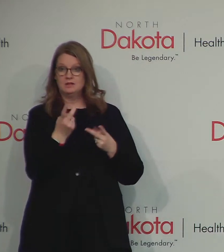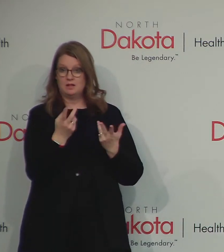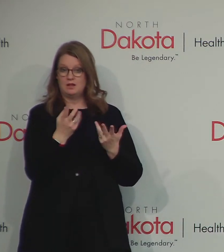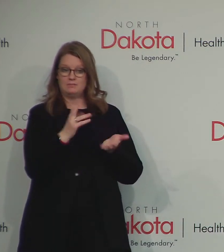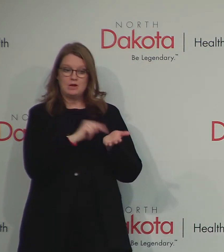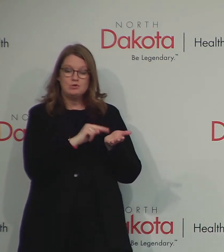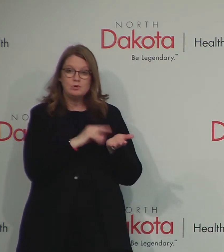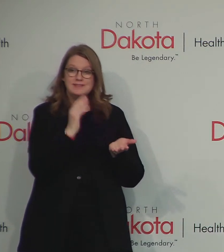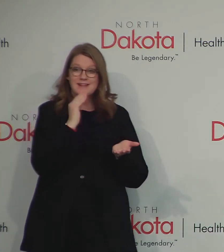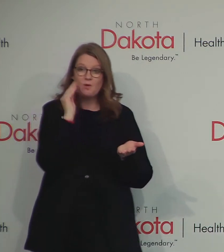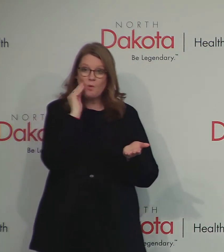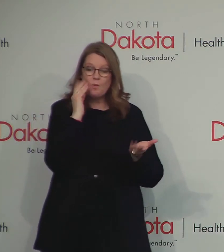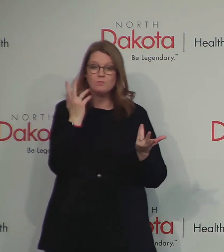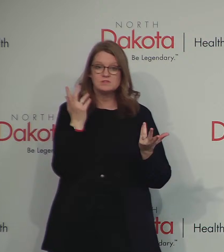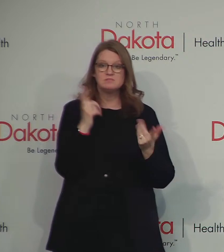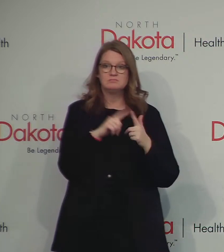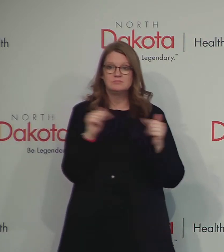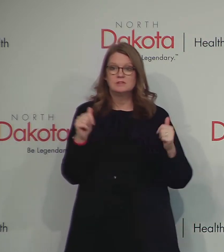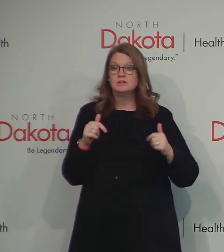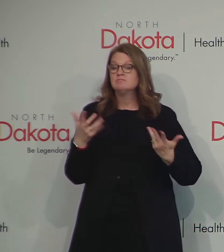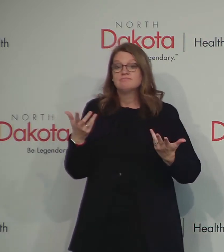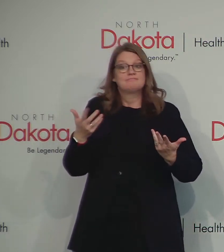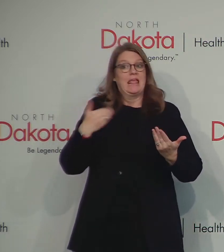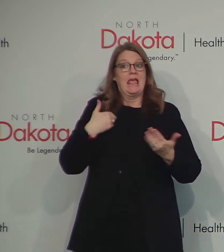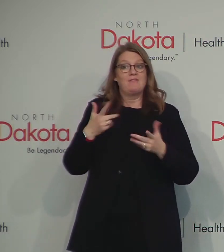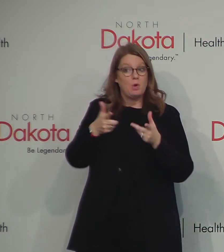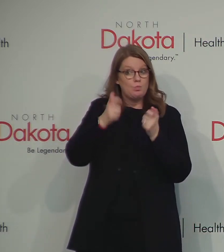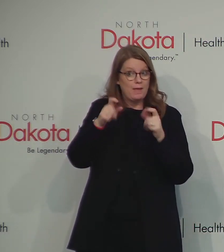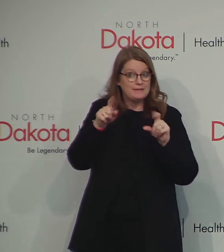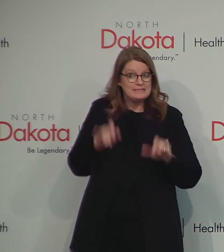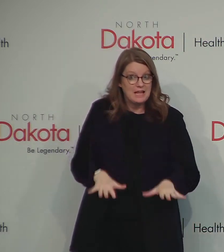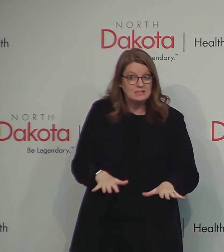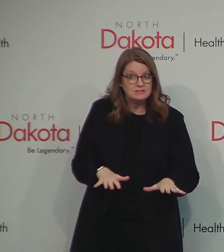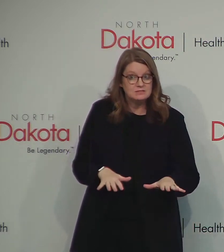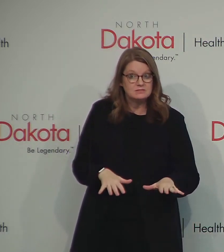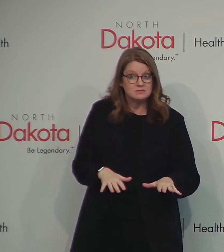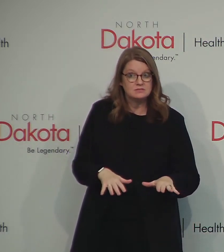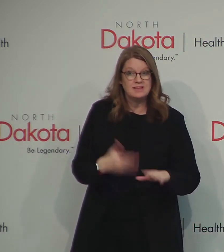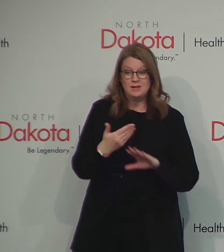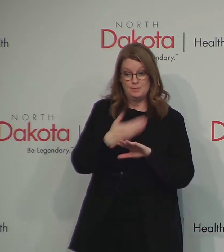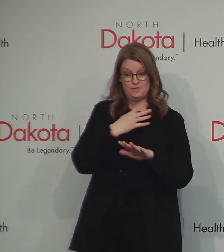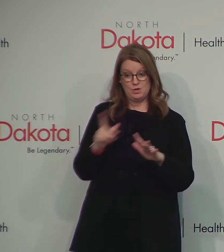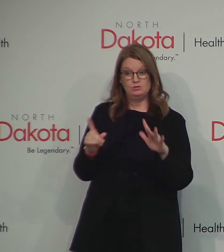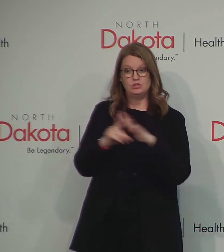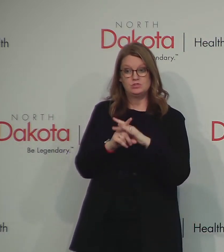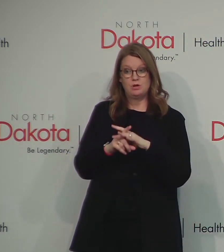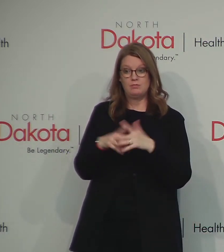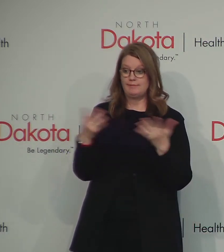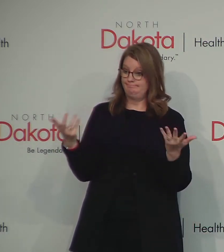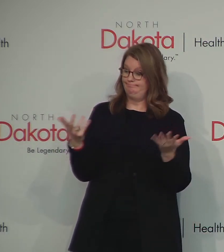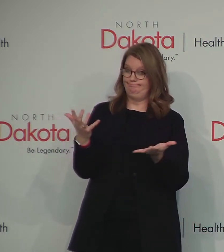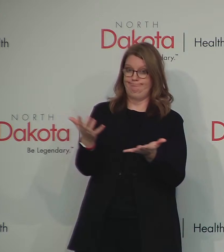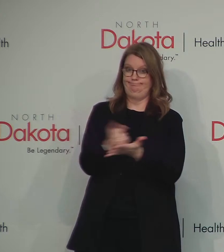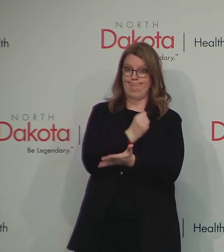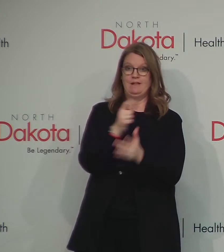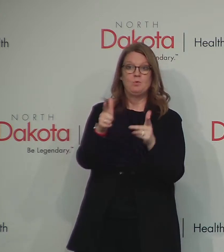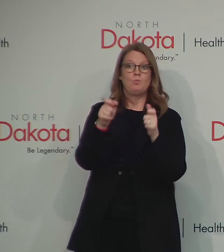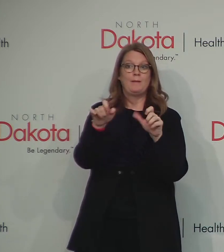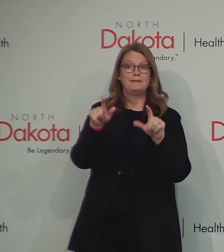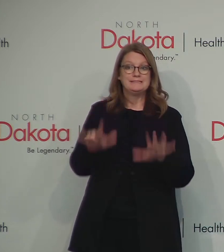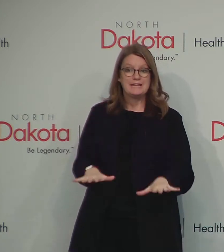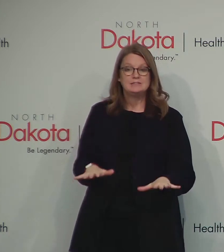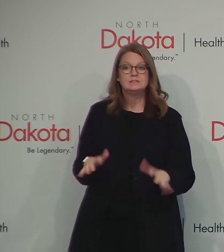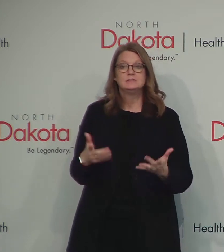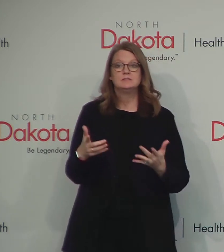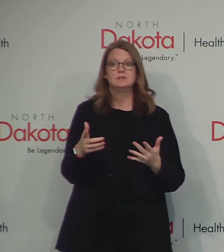facilities, we've got all of these rapid tests. Not a bad idea to know your status before you visit. Again, you can check